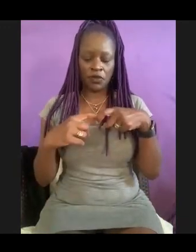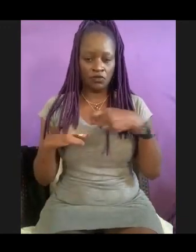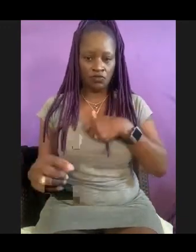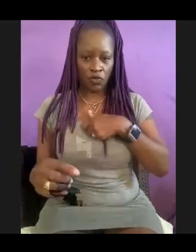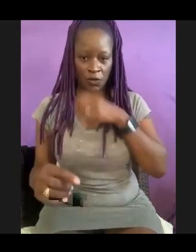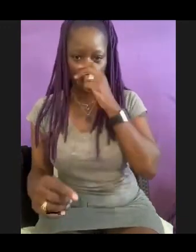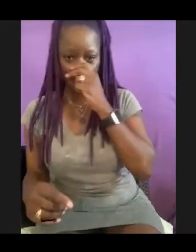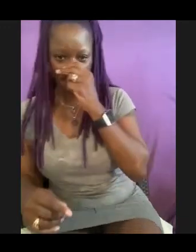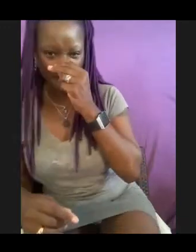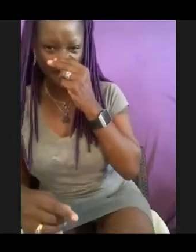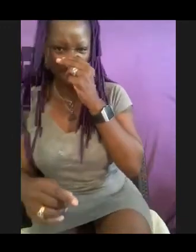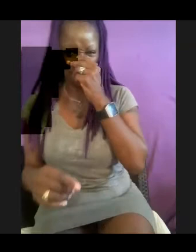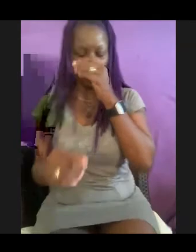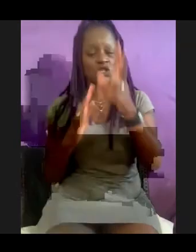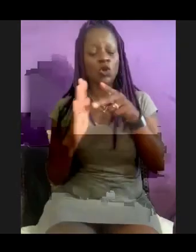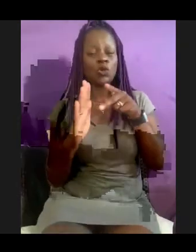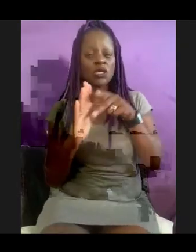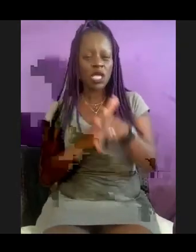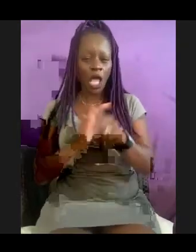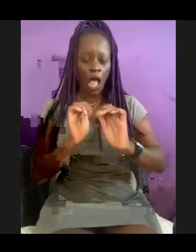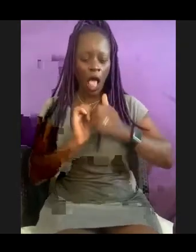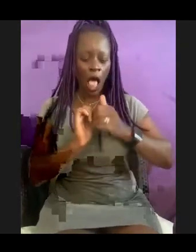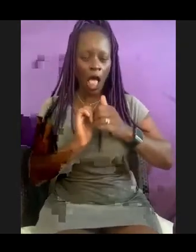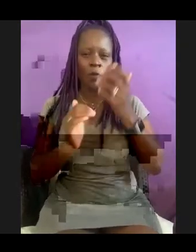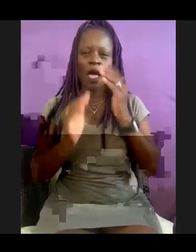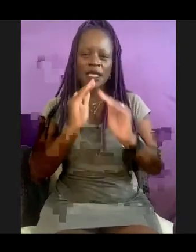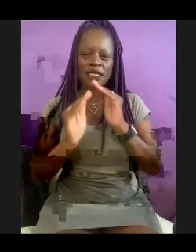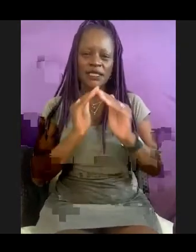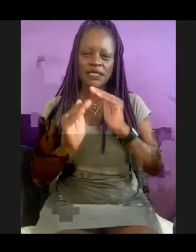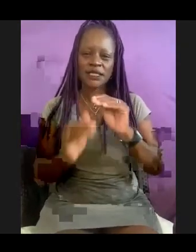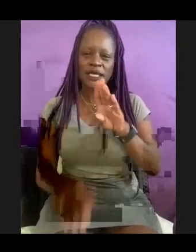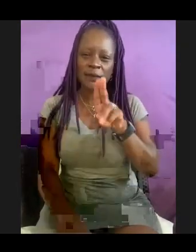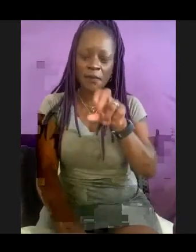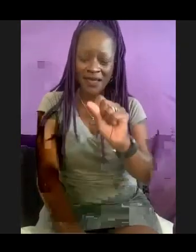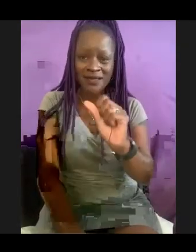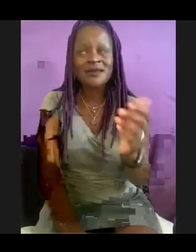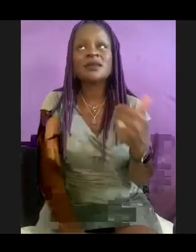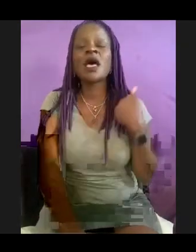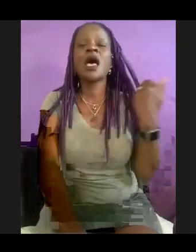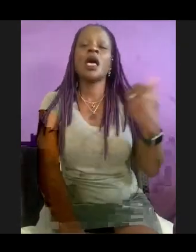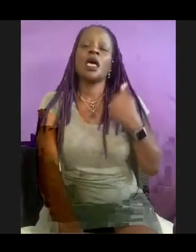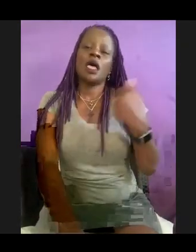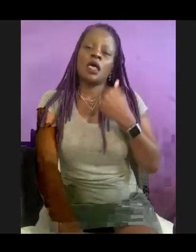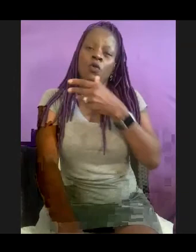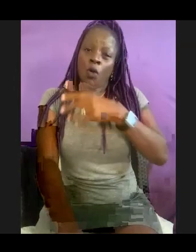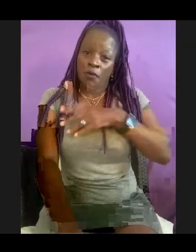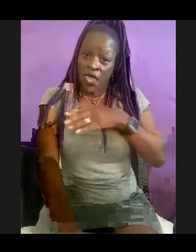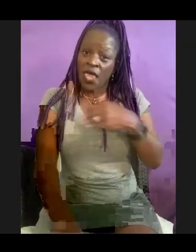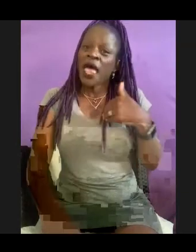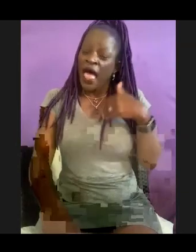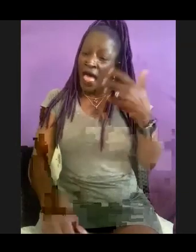was killed by a city bus. Kathy was a young woman who had developmental